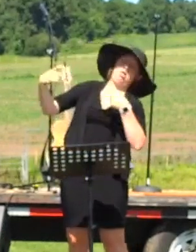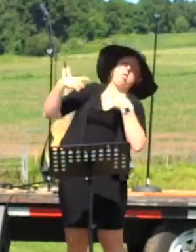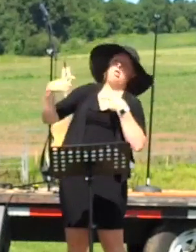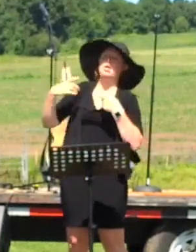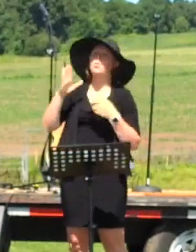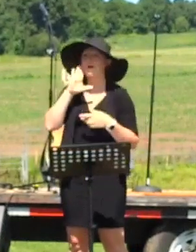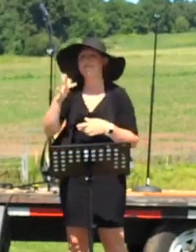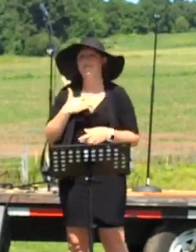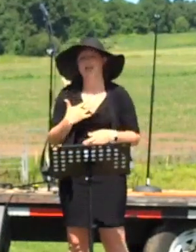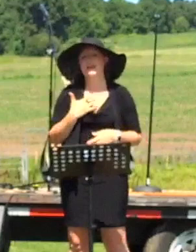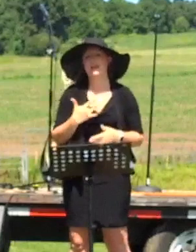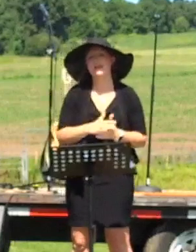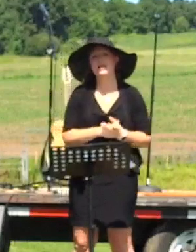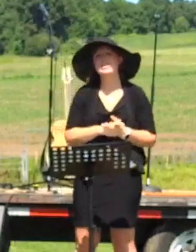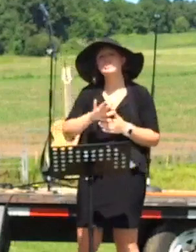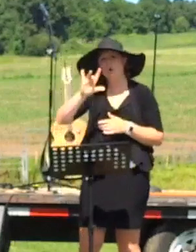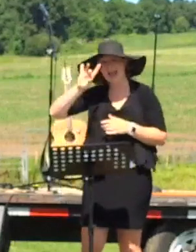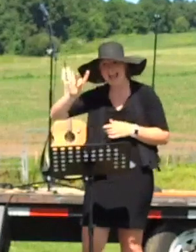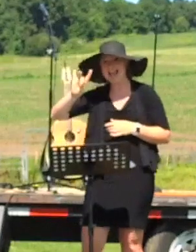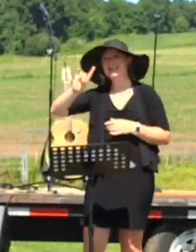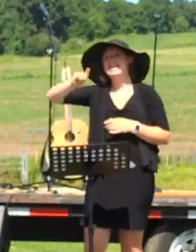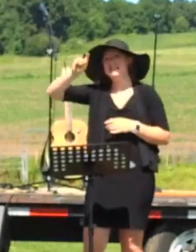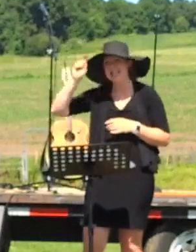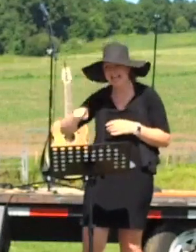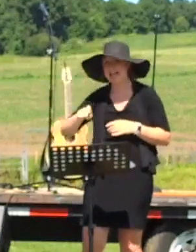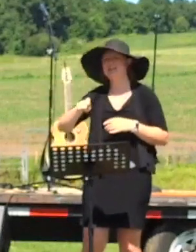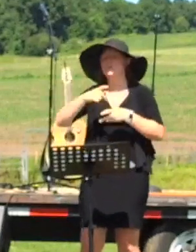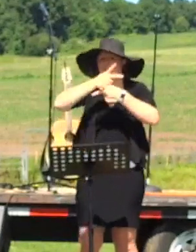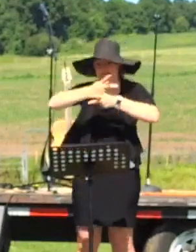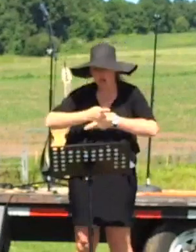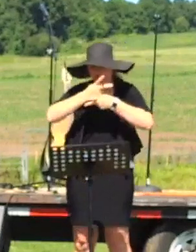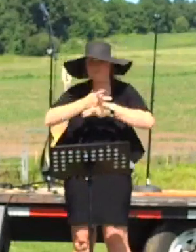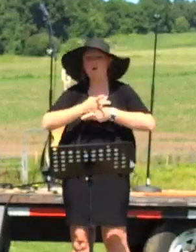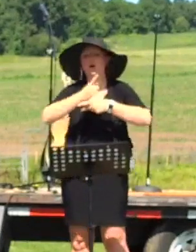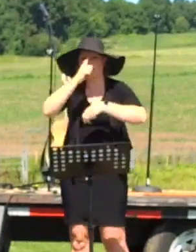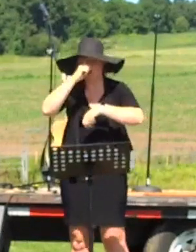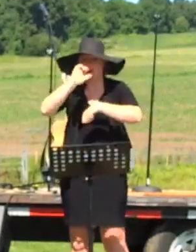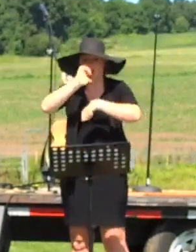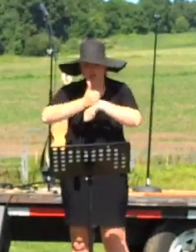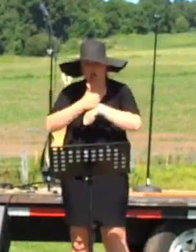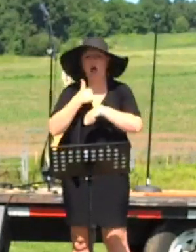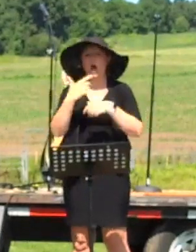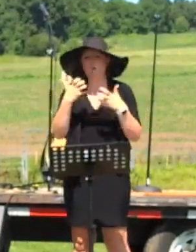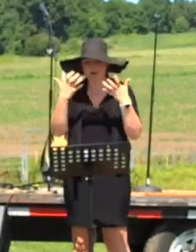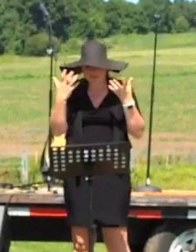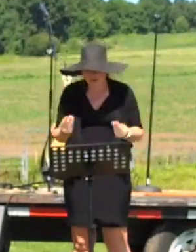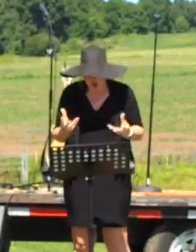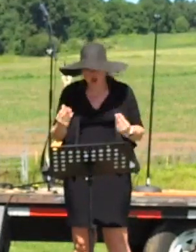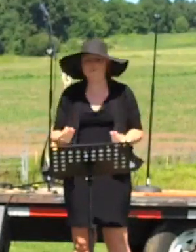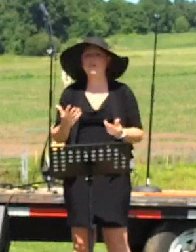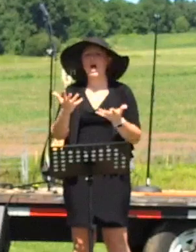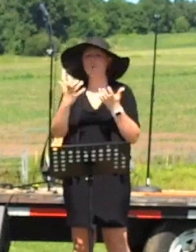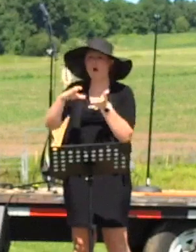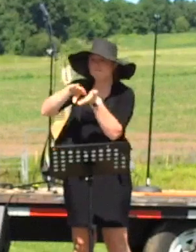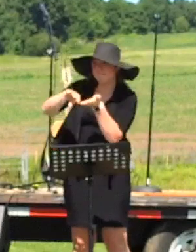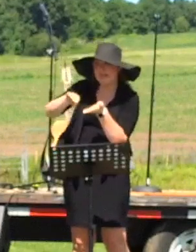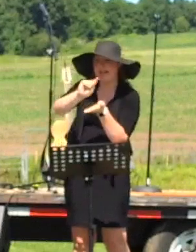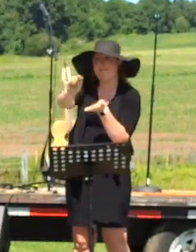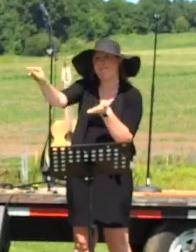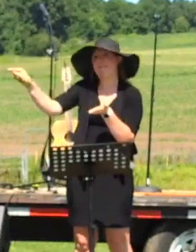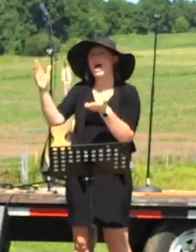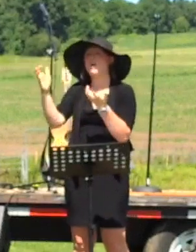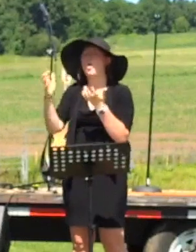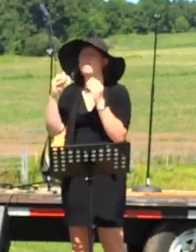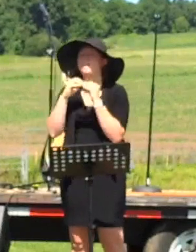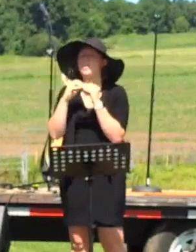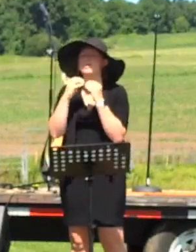nature. And so eights need to be really intentional about pursuing tenderness and mercy. And those who love